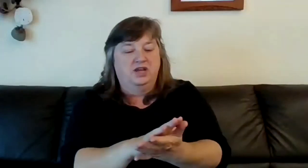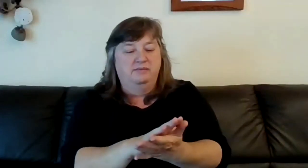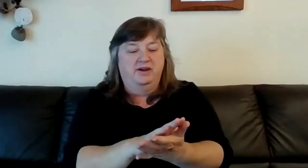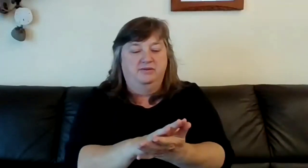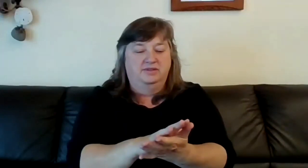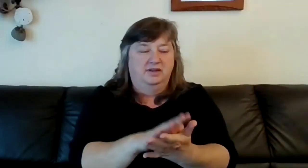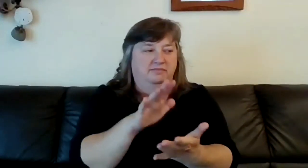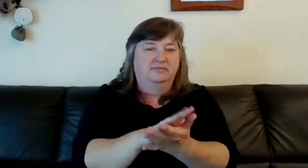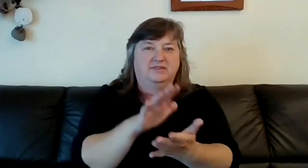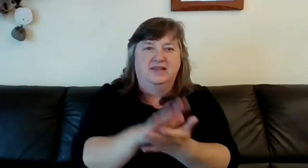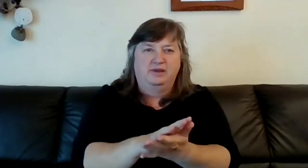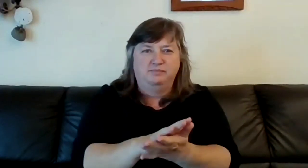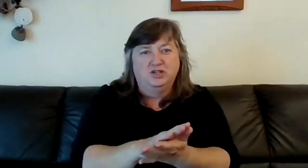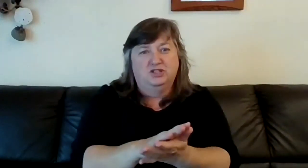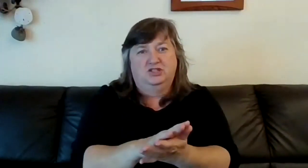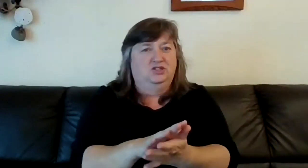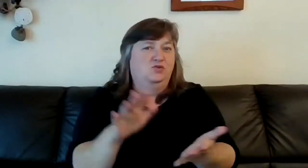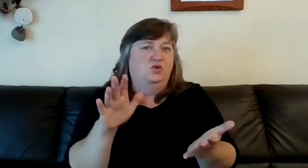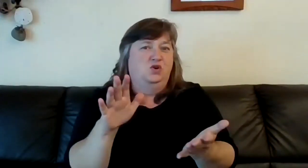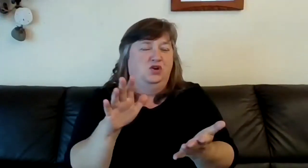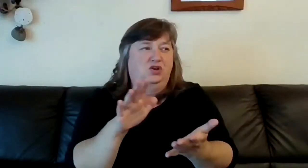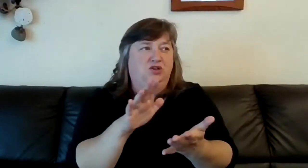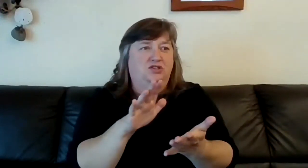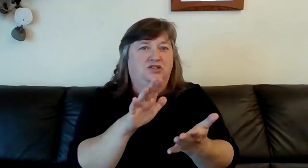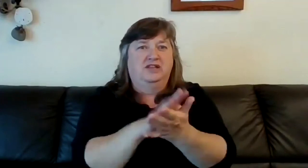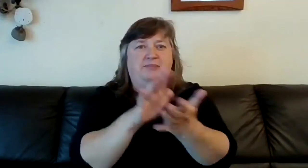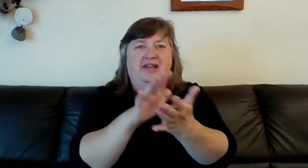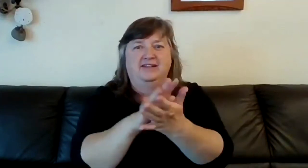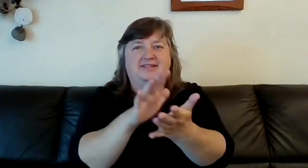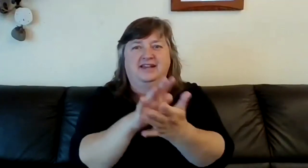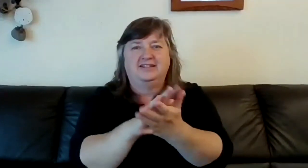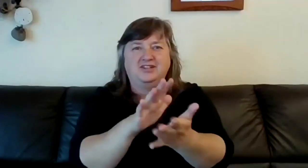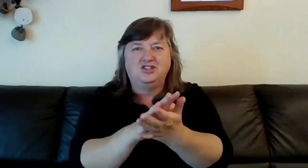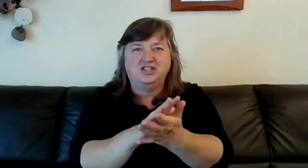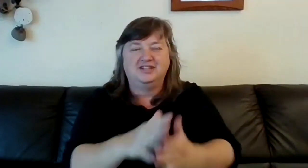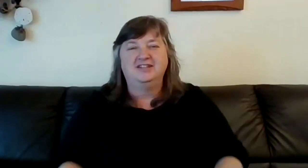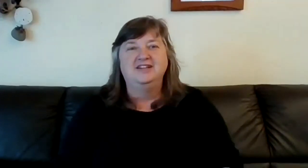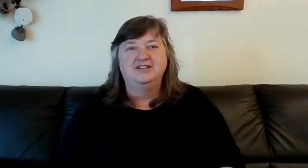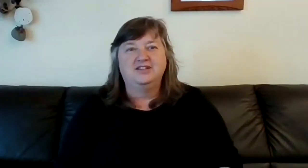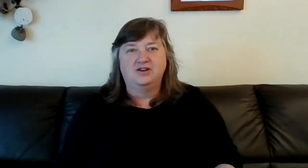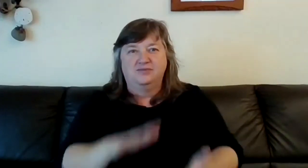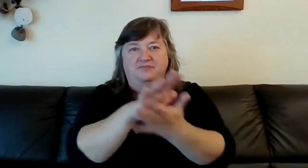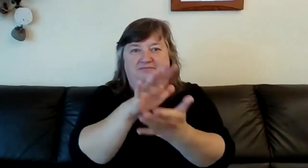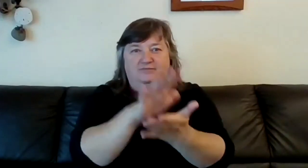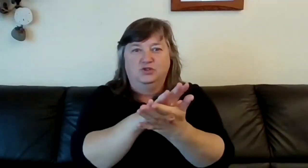talking about slamming books or clapping hands to get attention. So